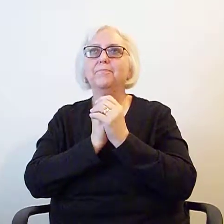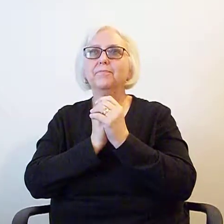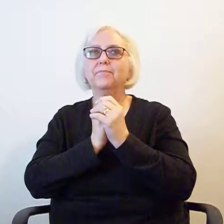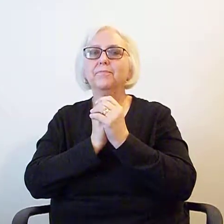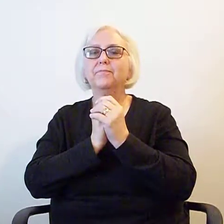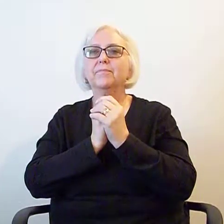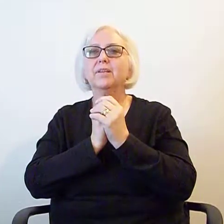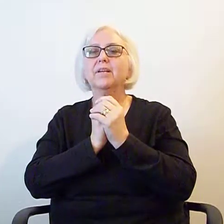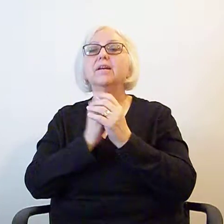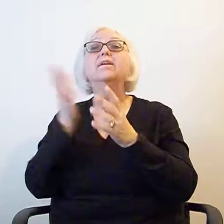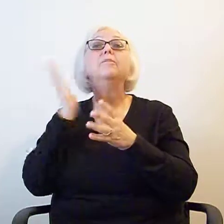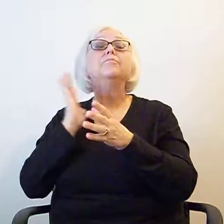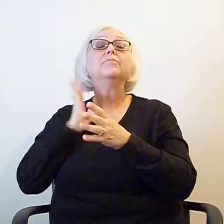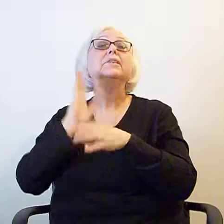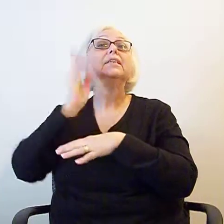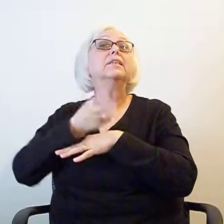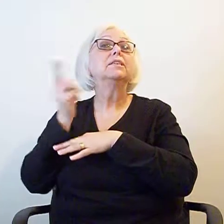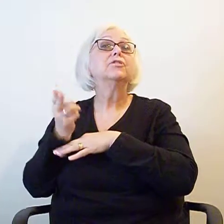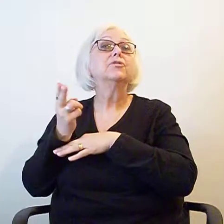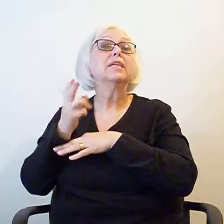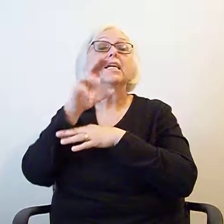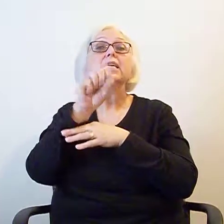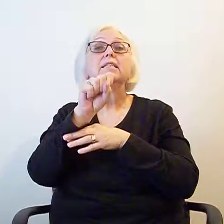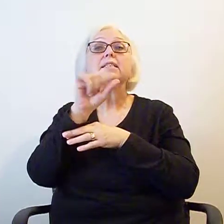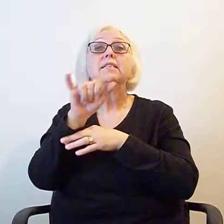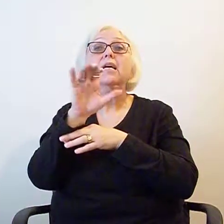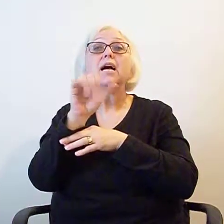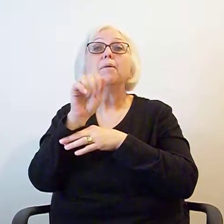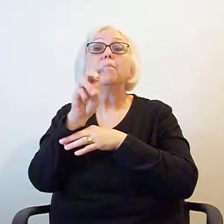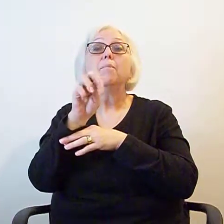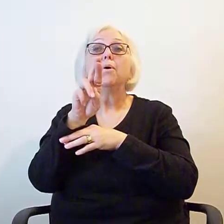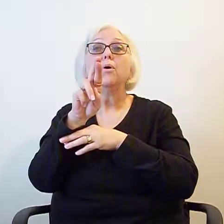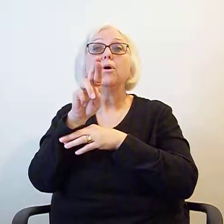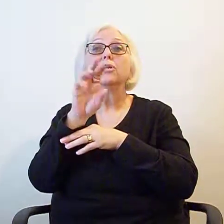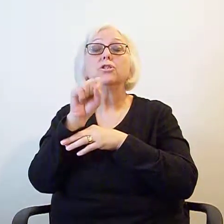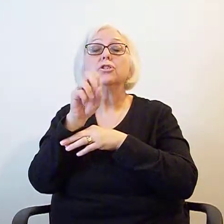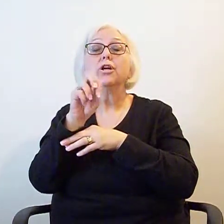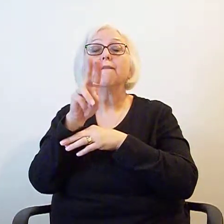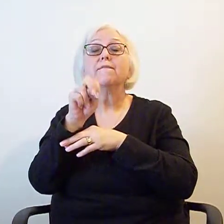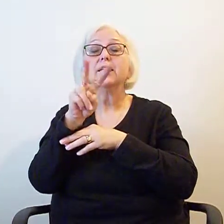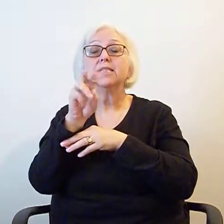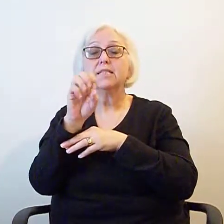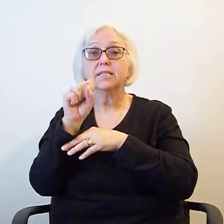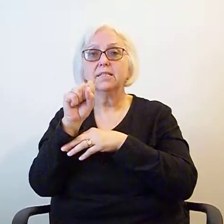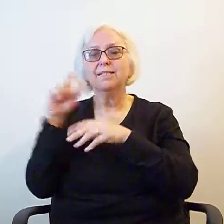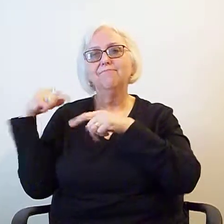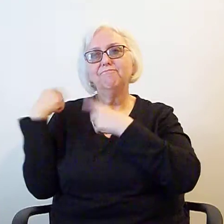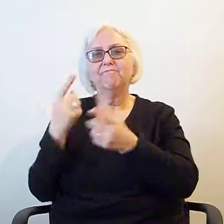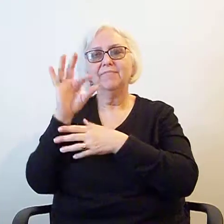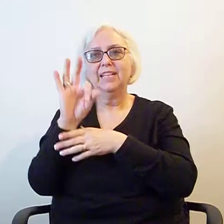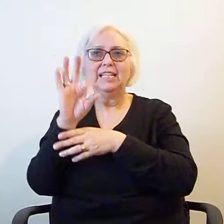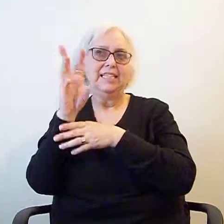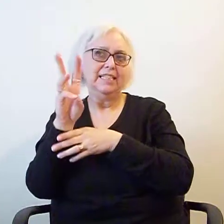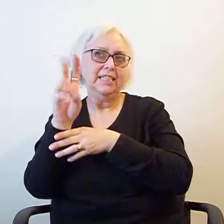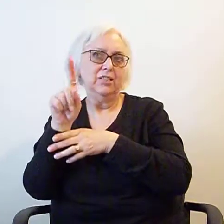The history of Sycamore Services is since 1961, services have